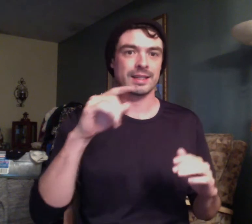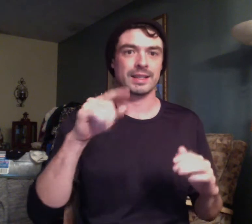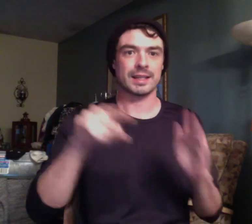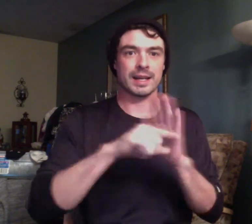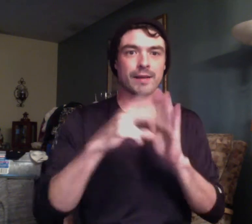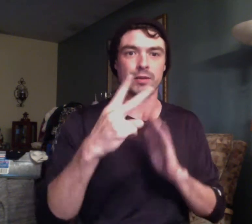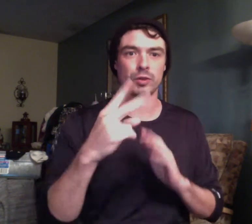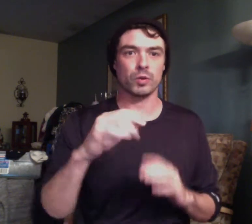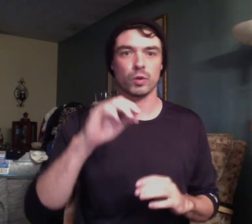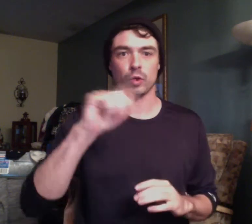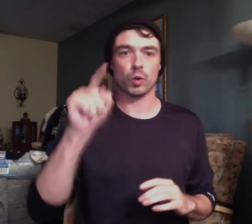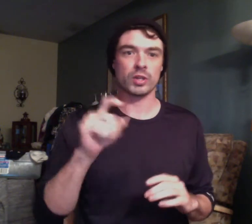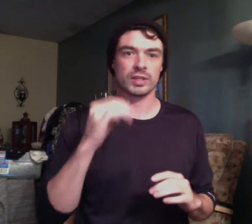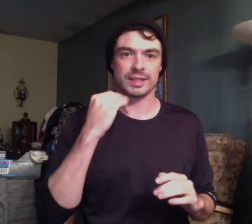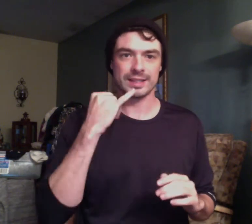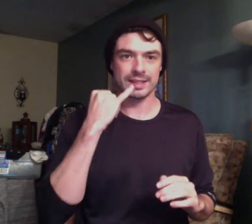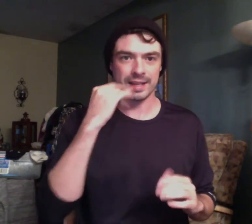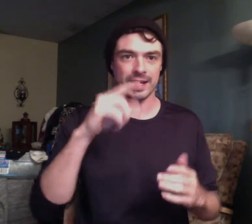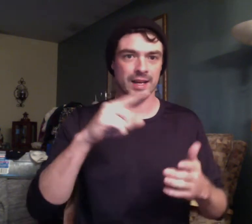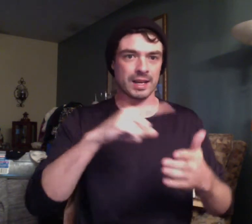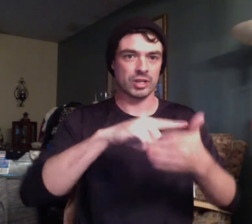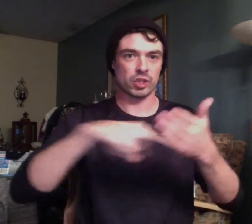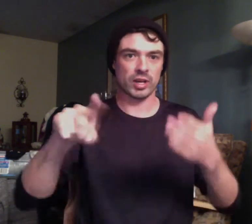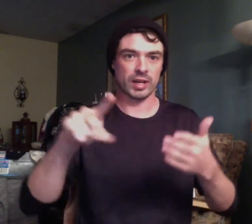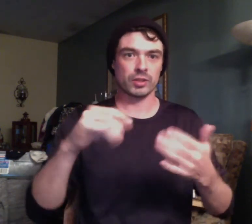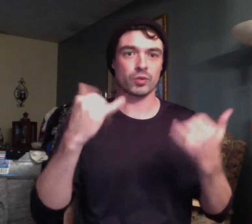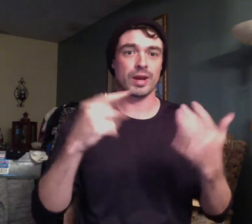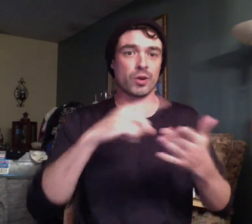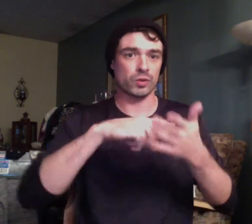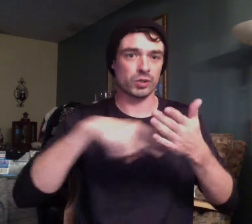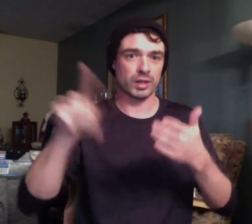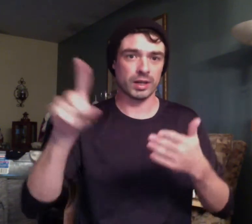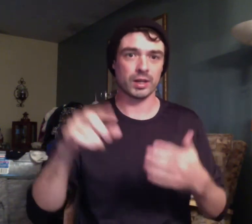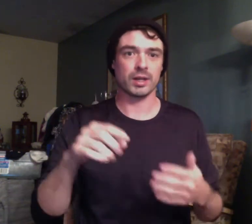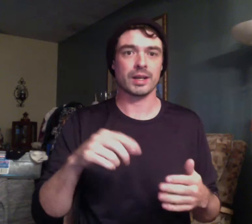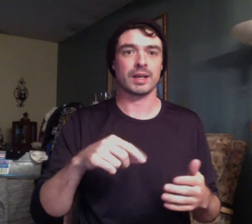or check, so we're going to do a check on the next page.